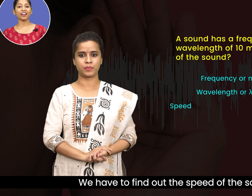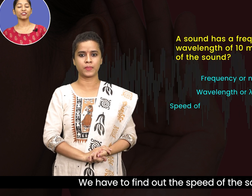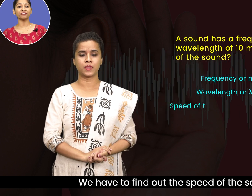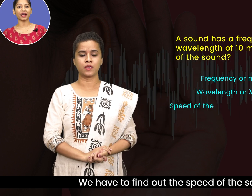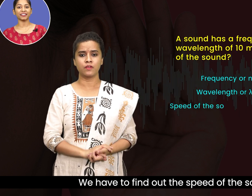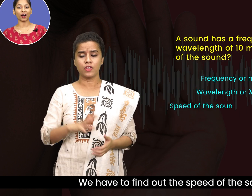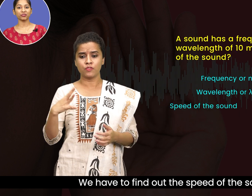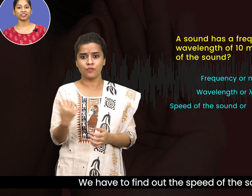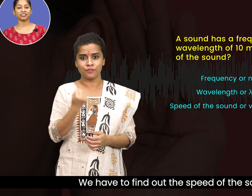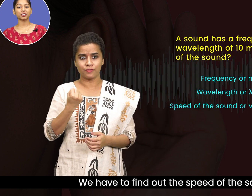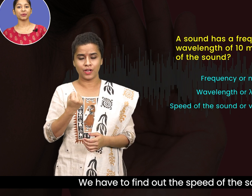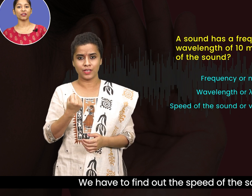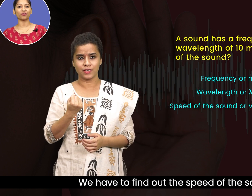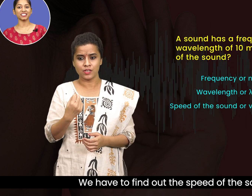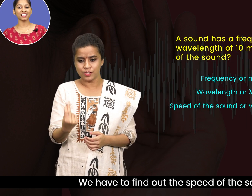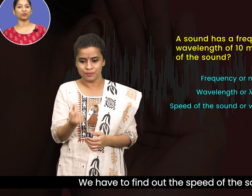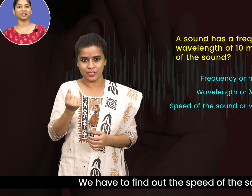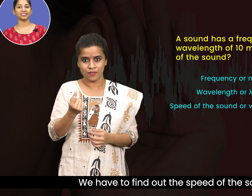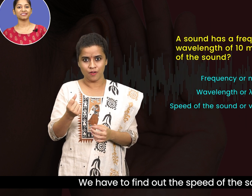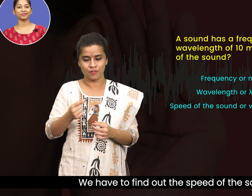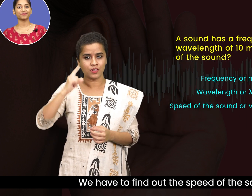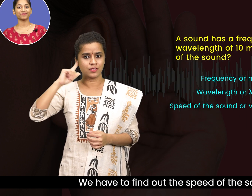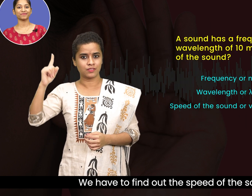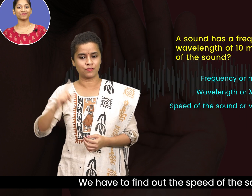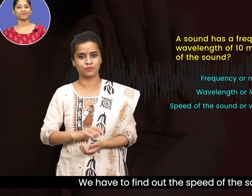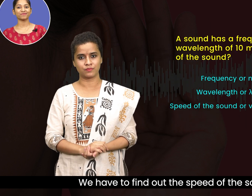We have to find out the speed of the sound.